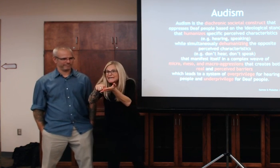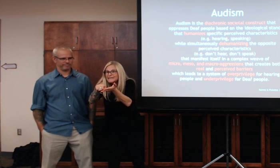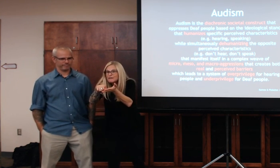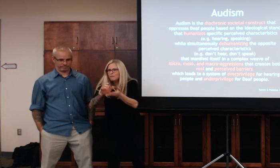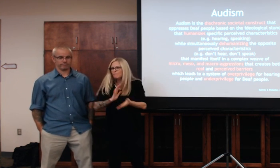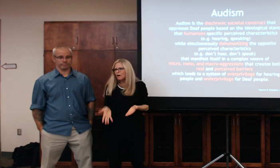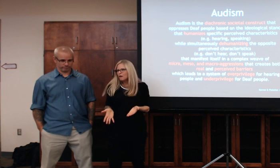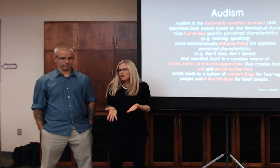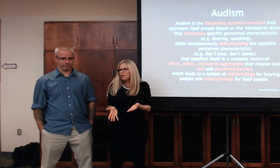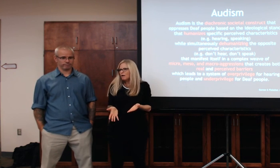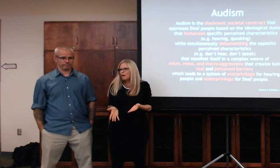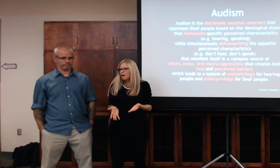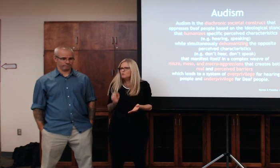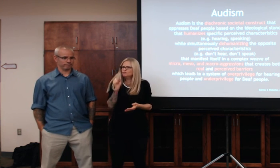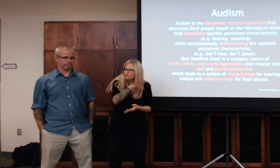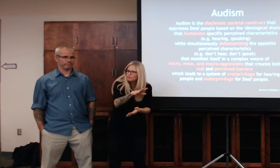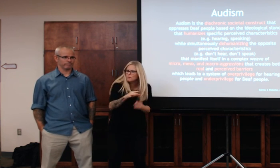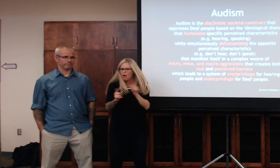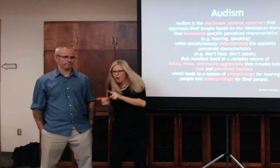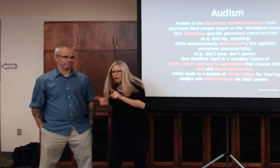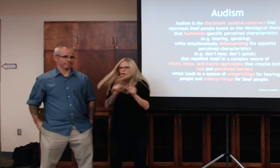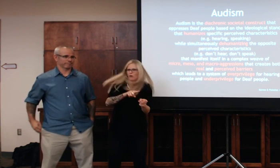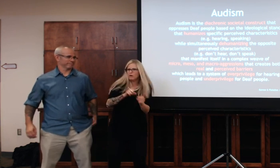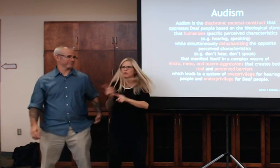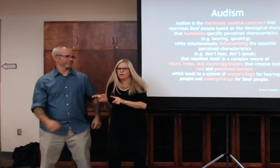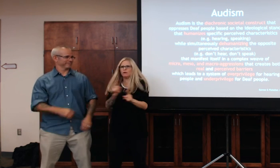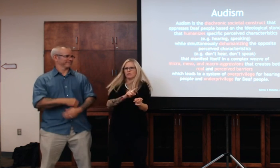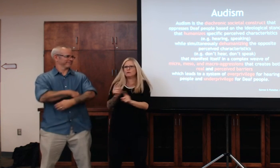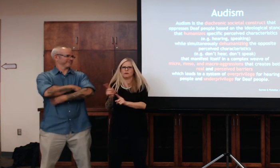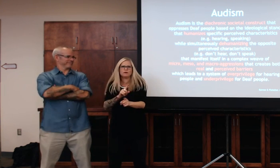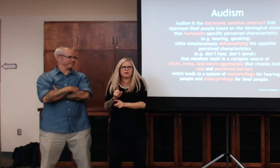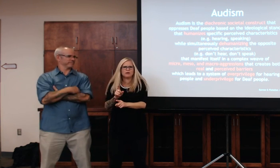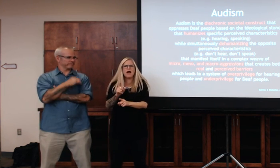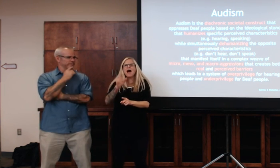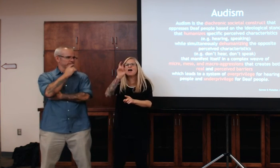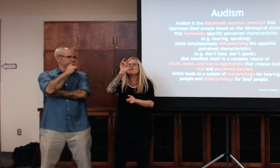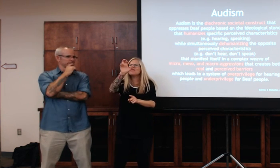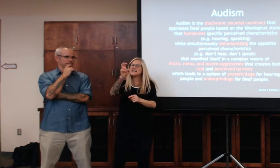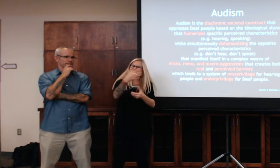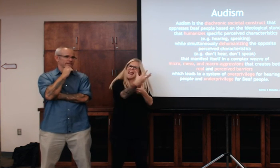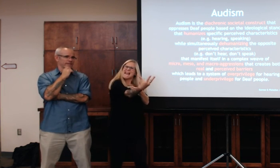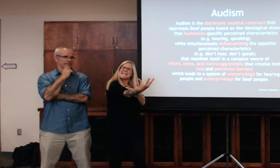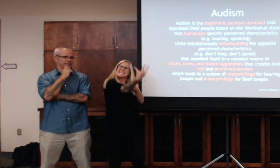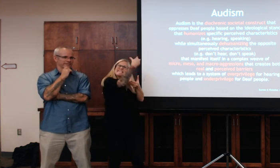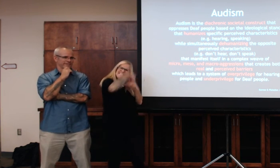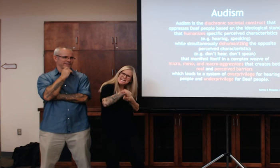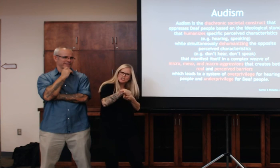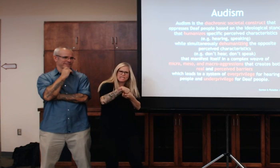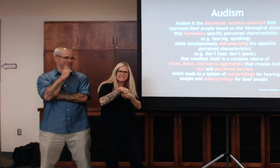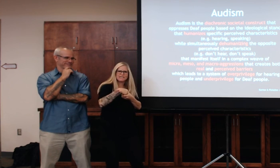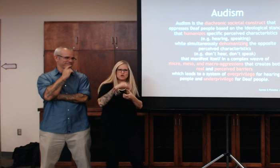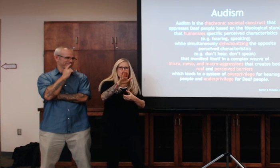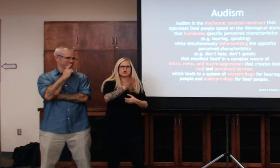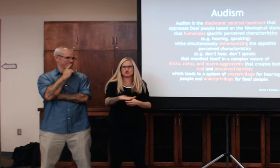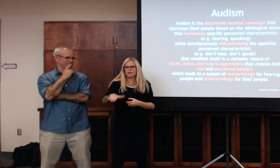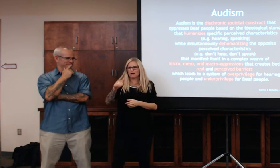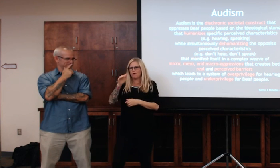out, that's okay too. But have that language reciprocation. That